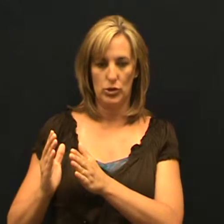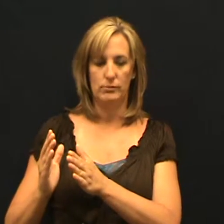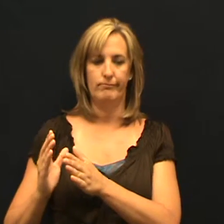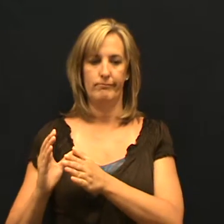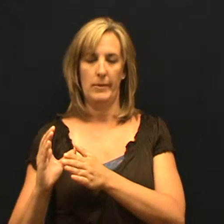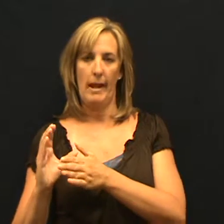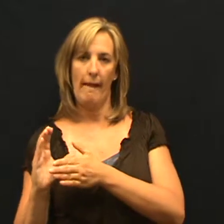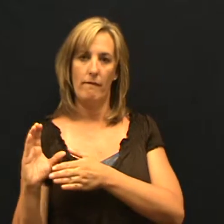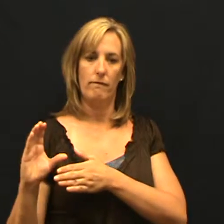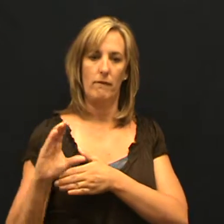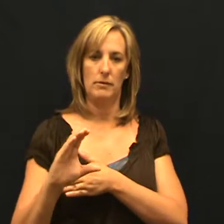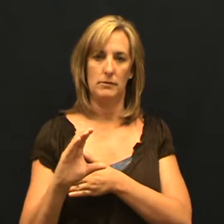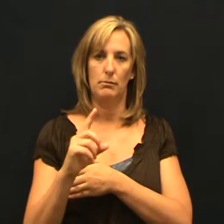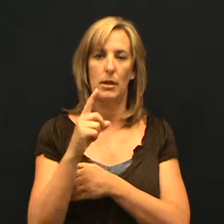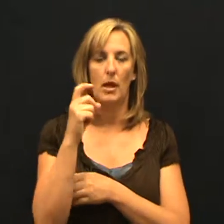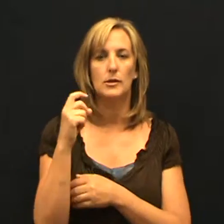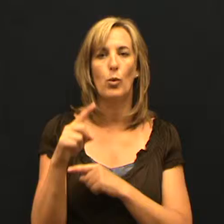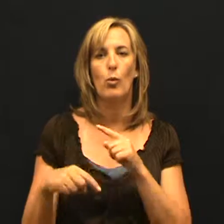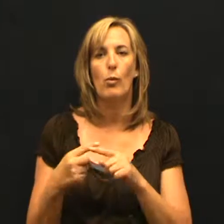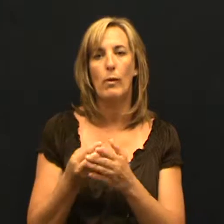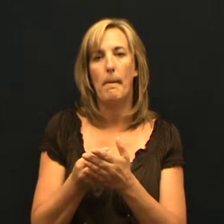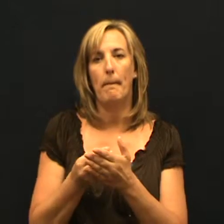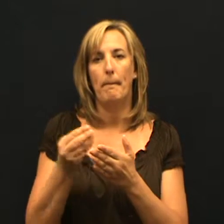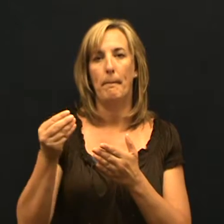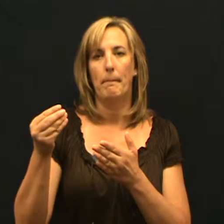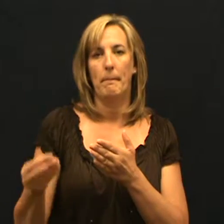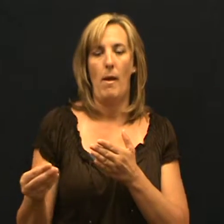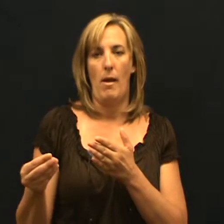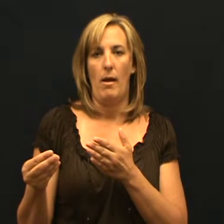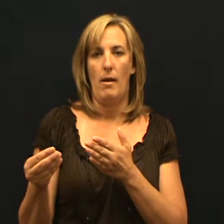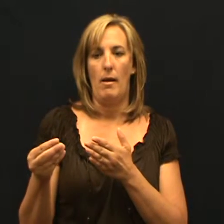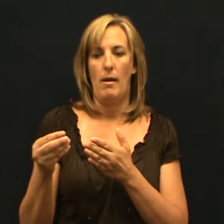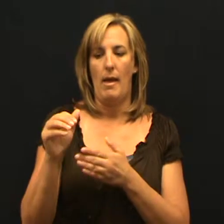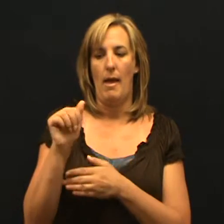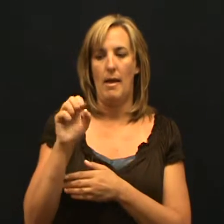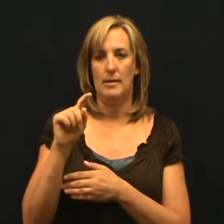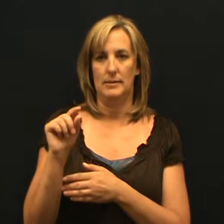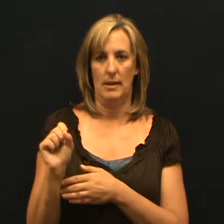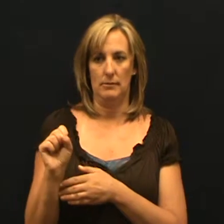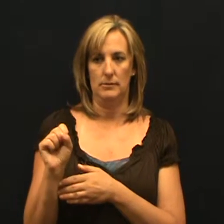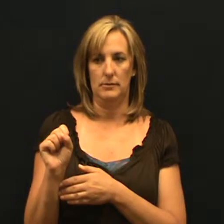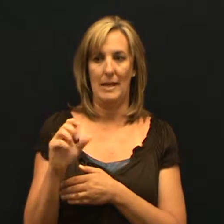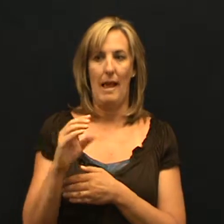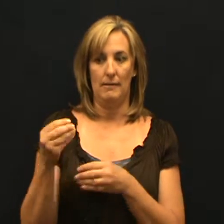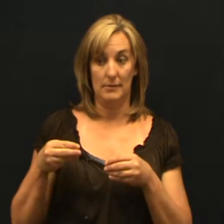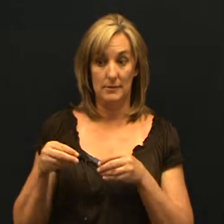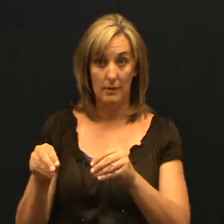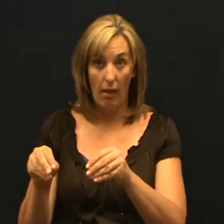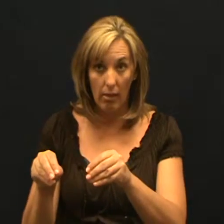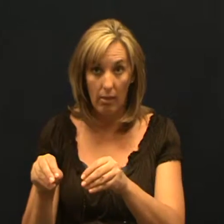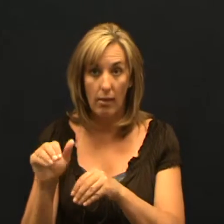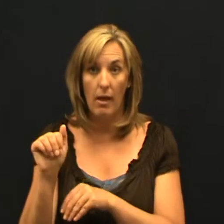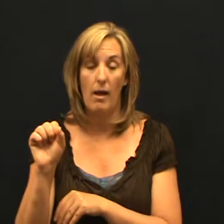we buy assets to use in our business and when we dispose of those assets. So don't think of investing